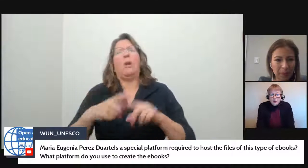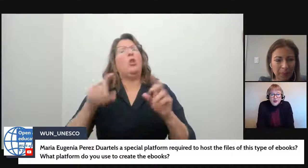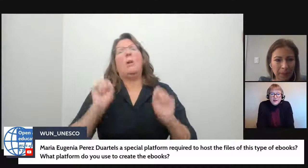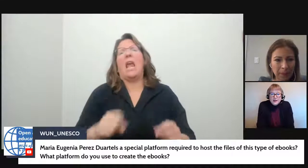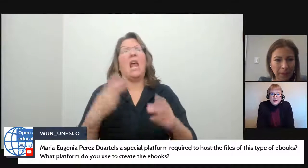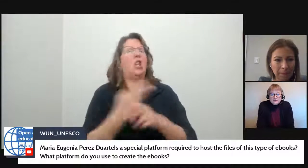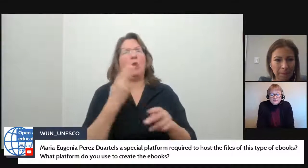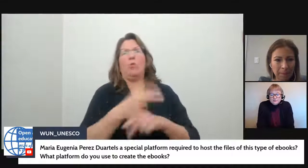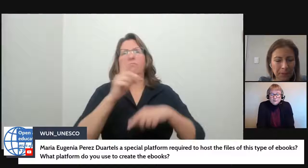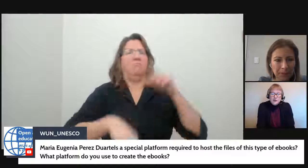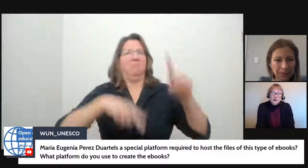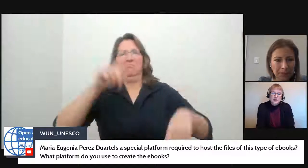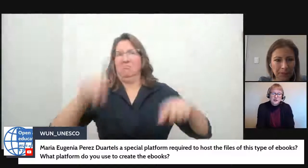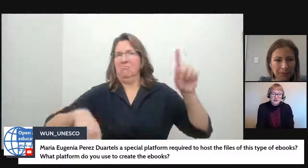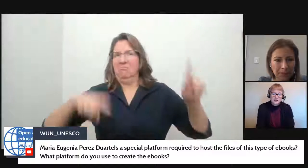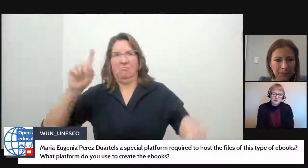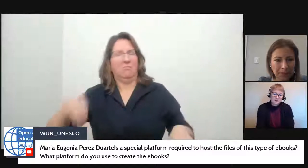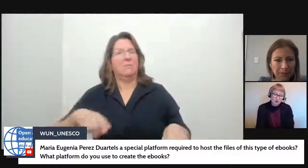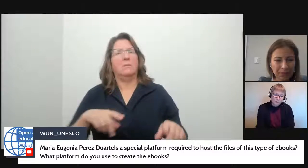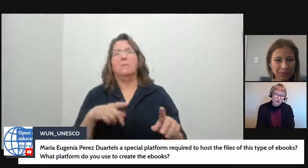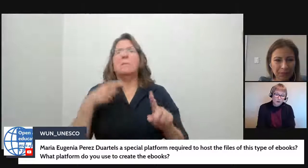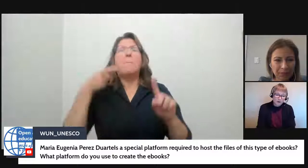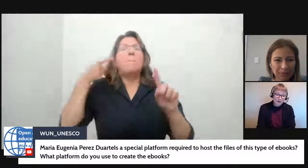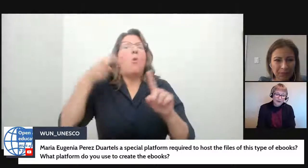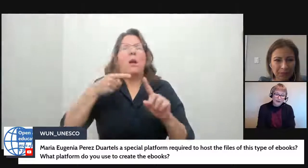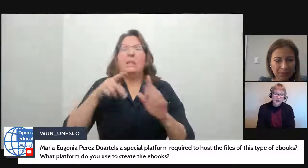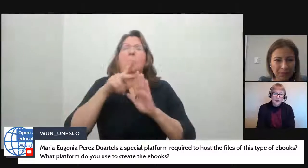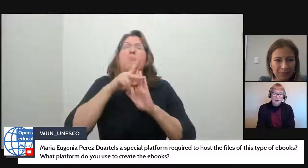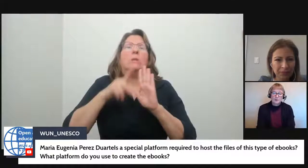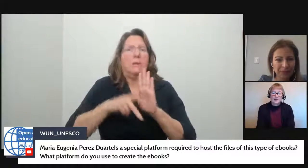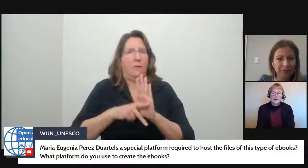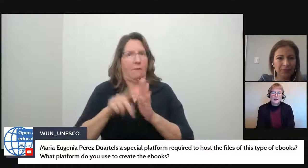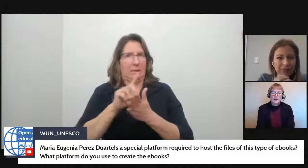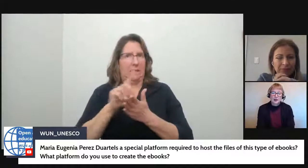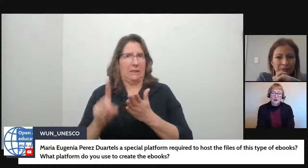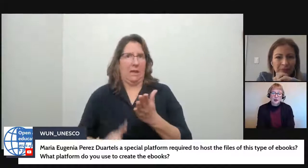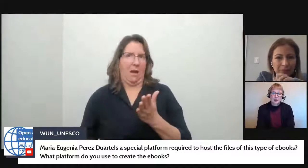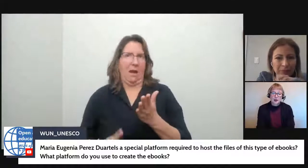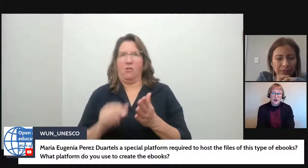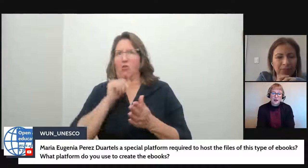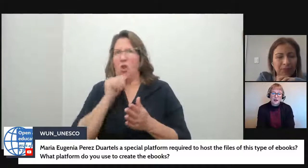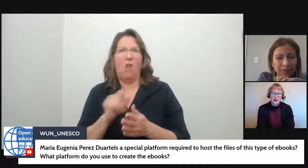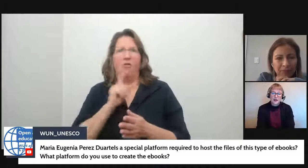And you can use a number of softwares for your editing, but